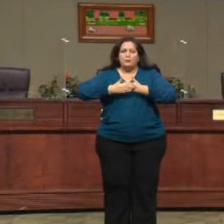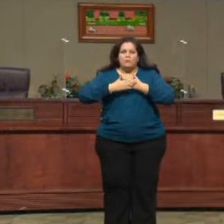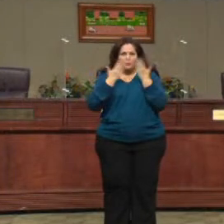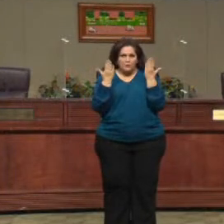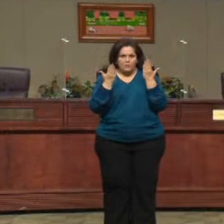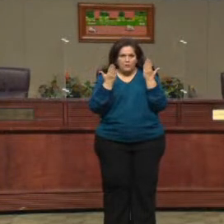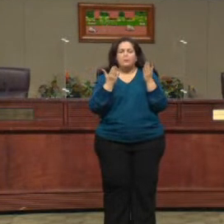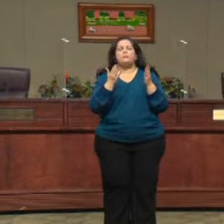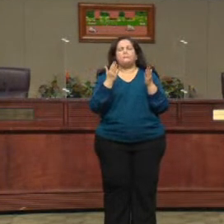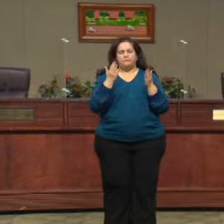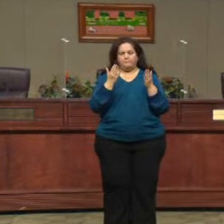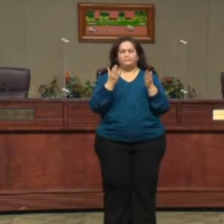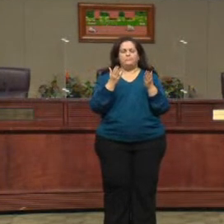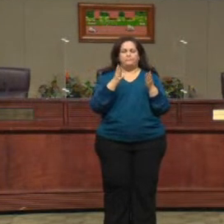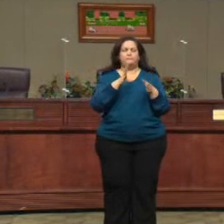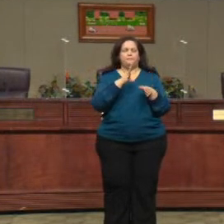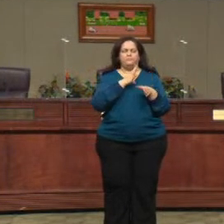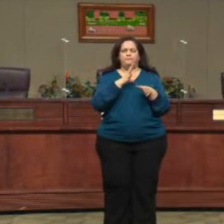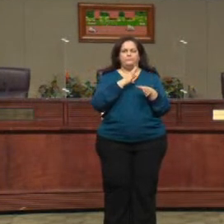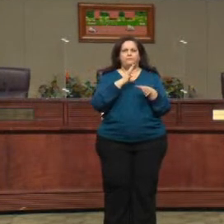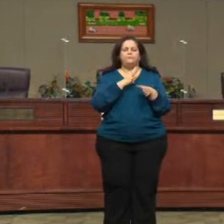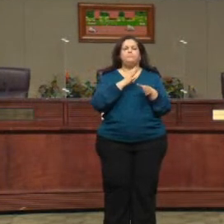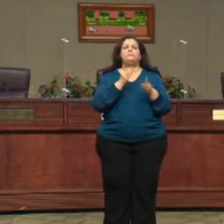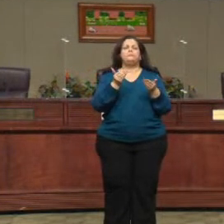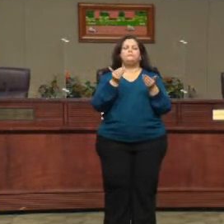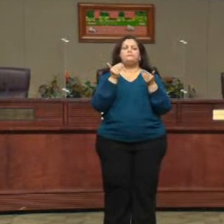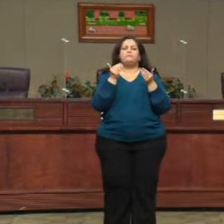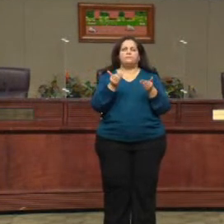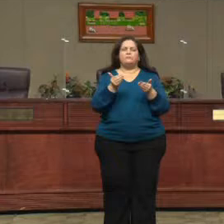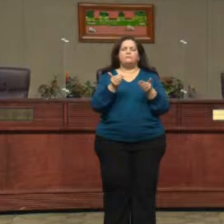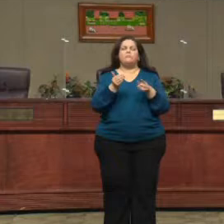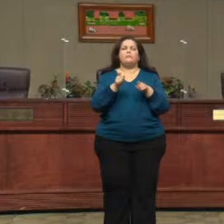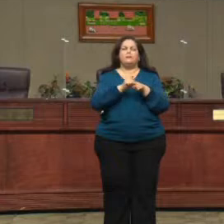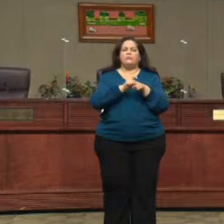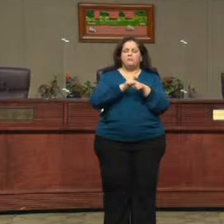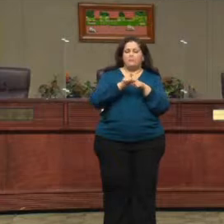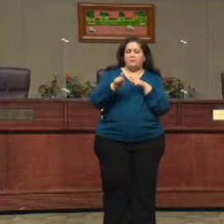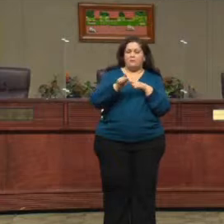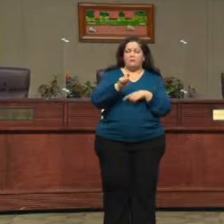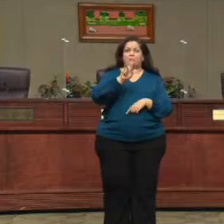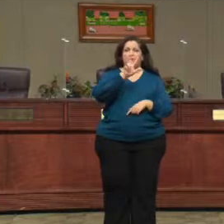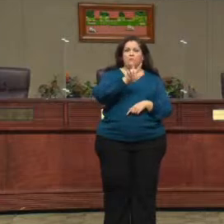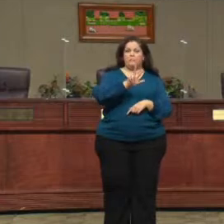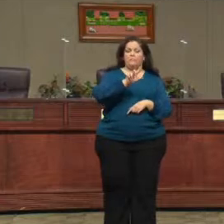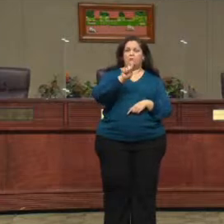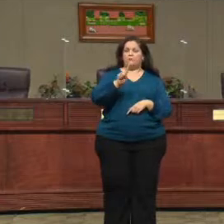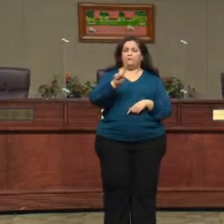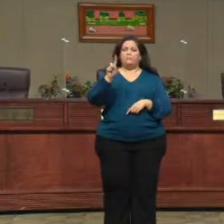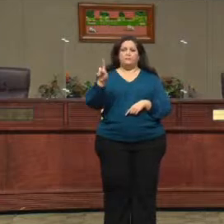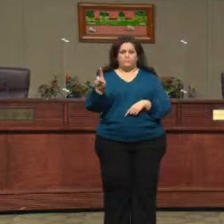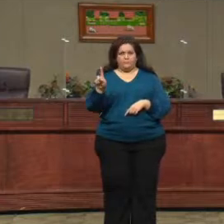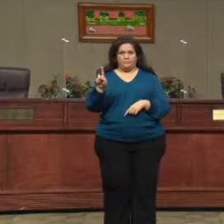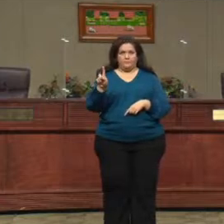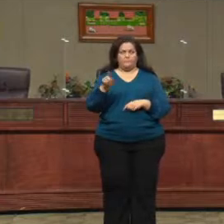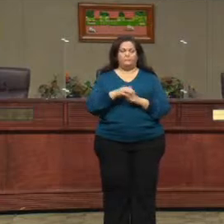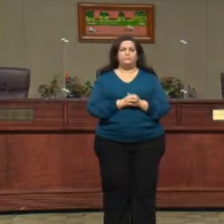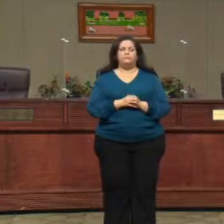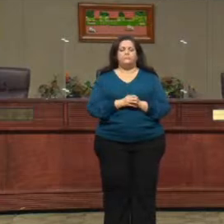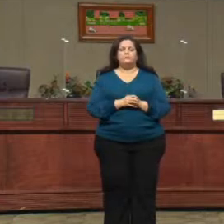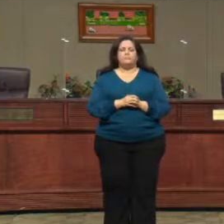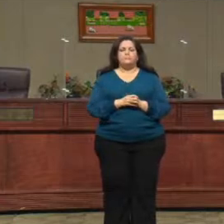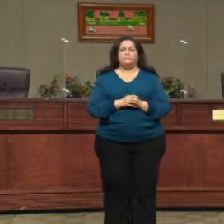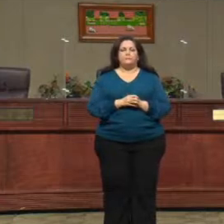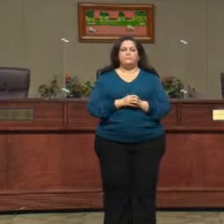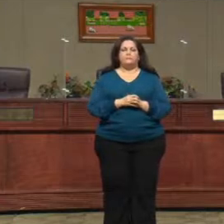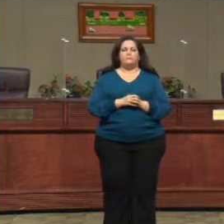Orange County Convention Center vaccination site, you simply can dial 311 if you